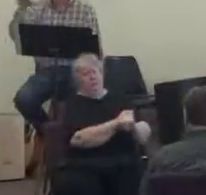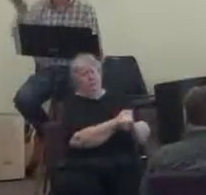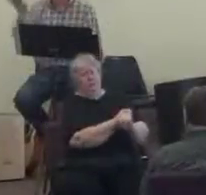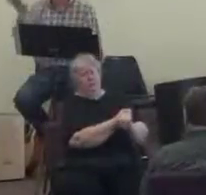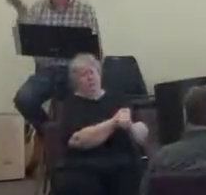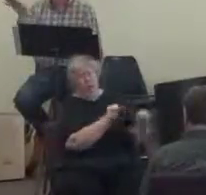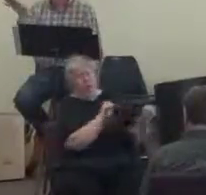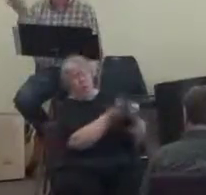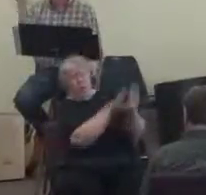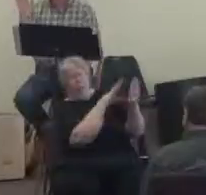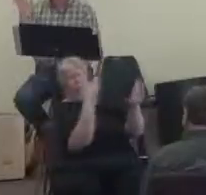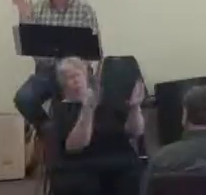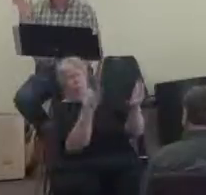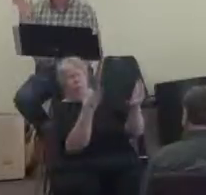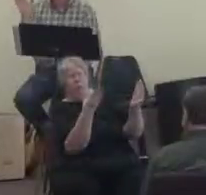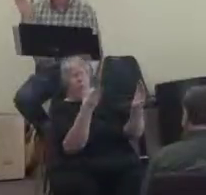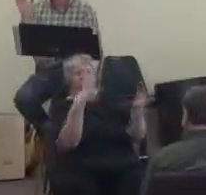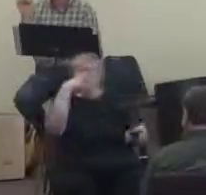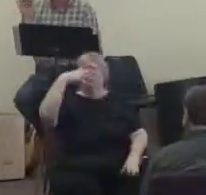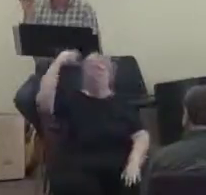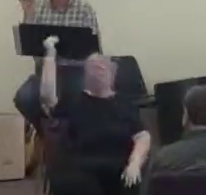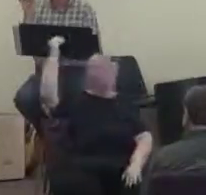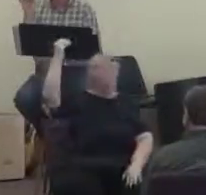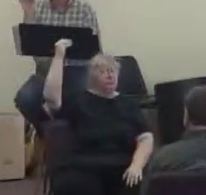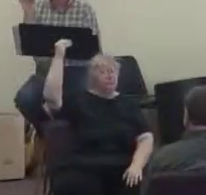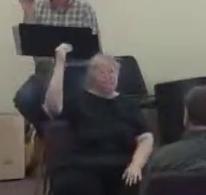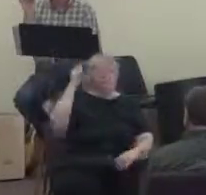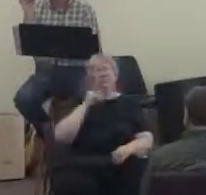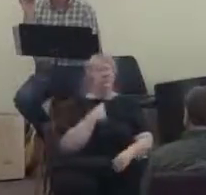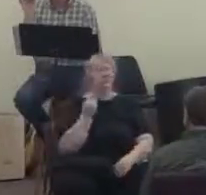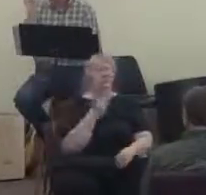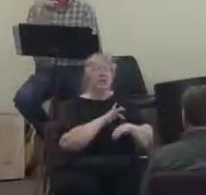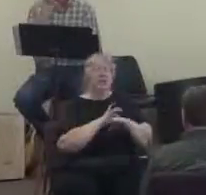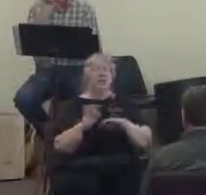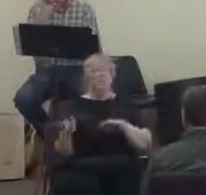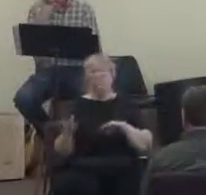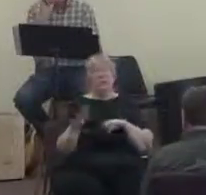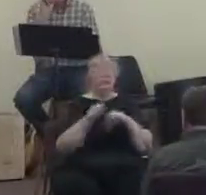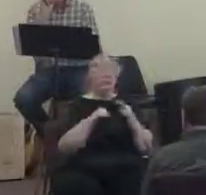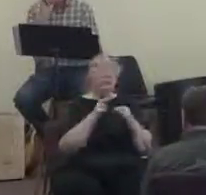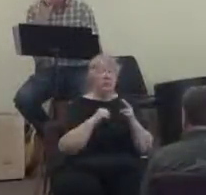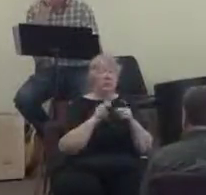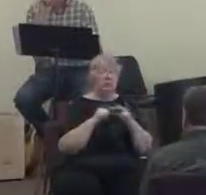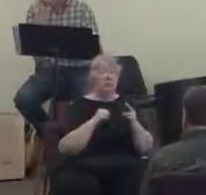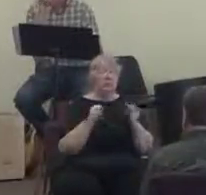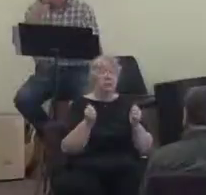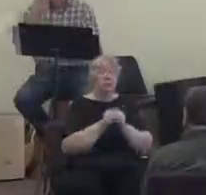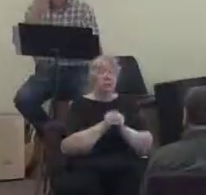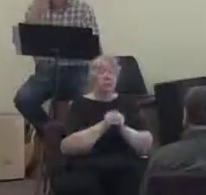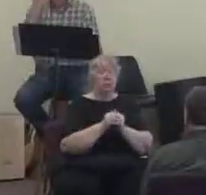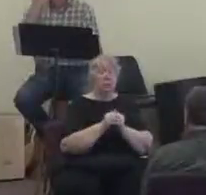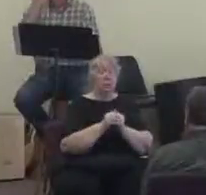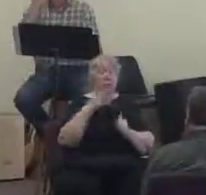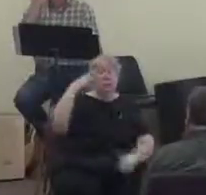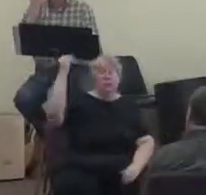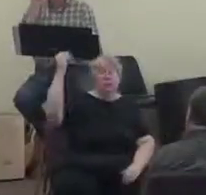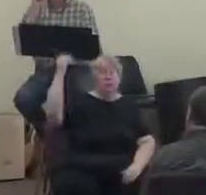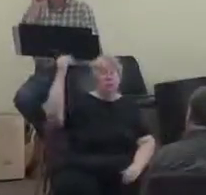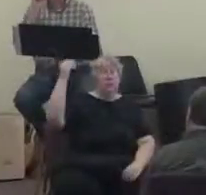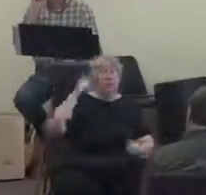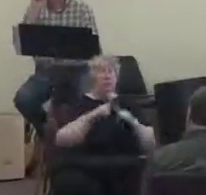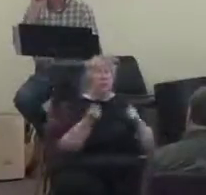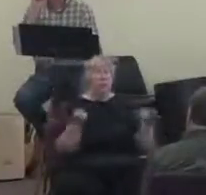the lights are out, it's an empty building with the lights out. And the second I walk in here, it gets a little